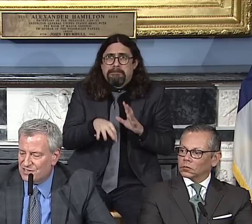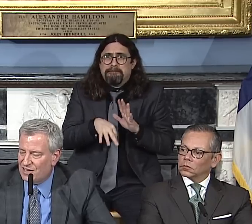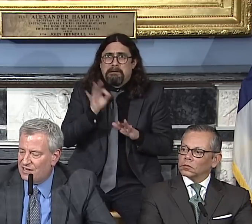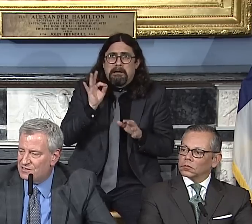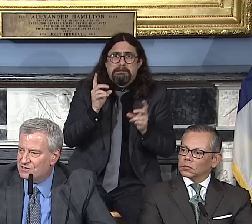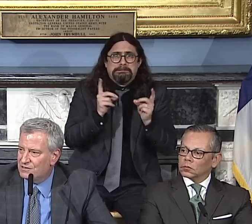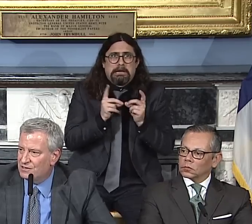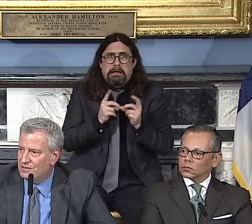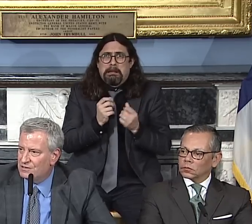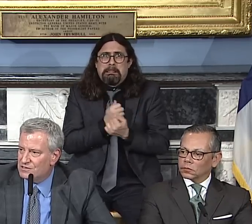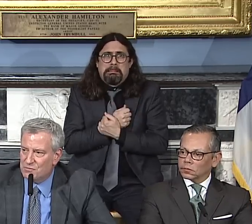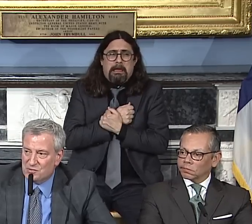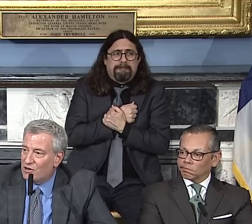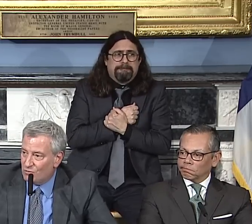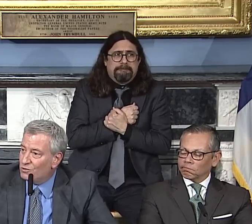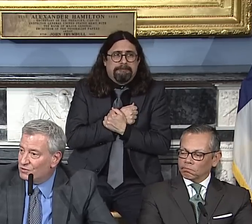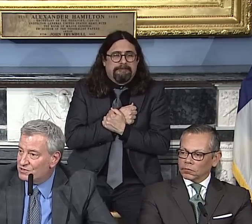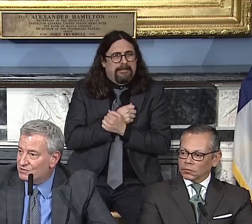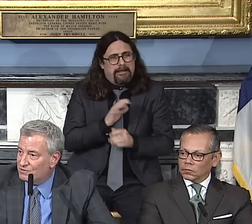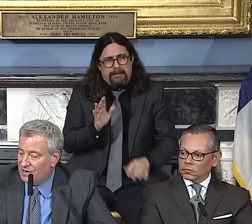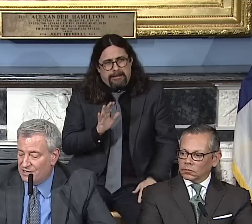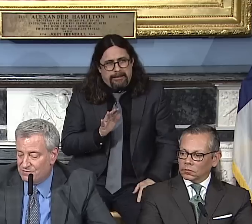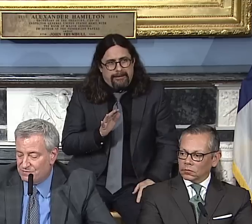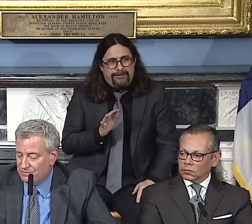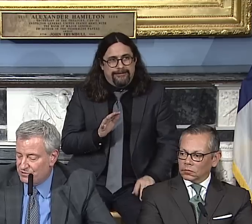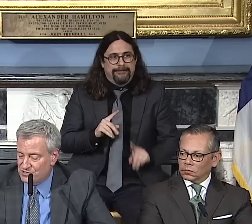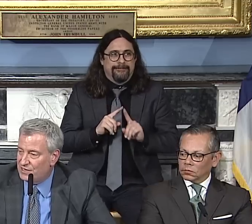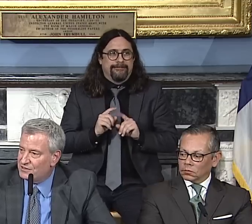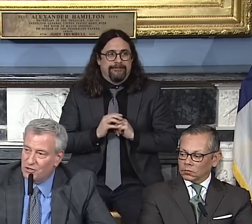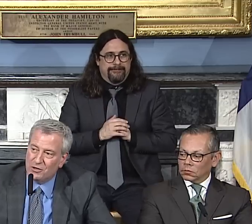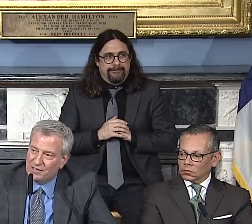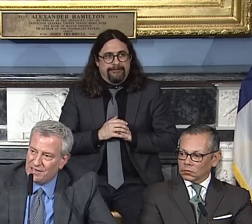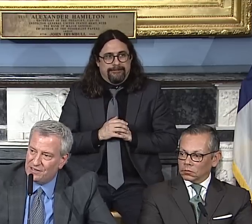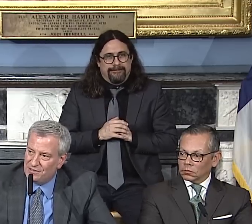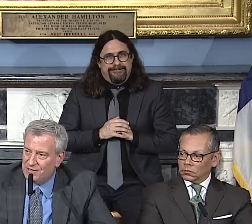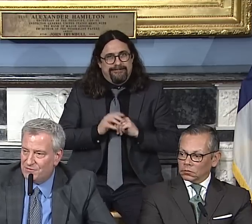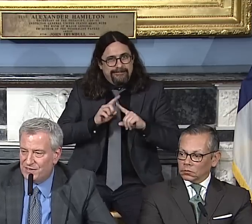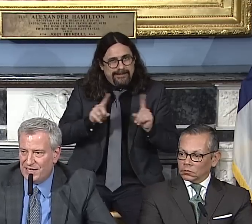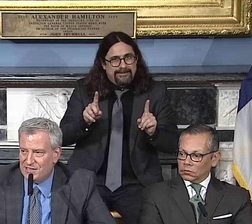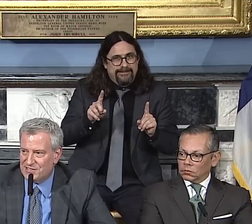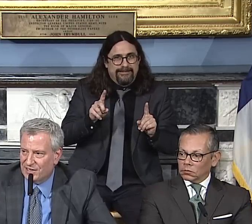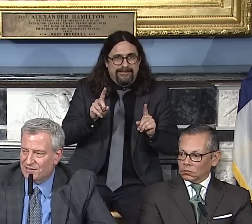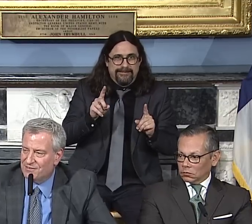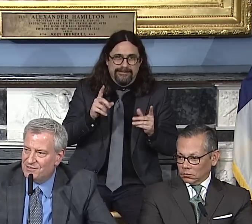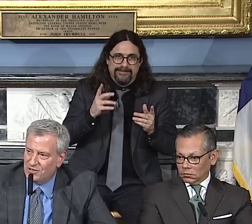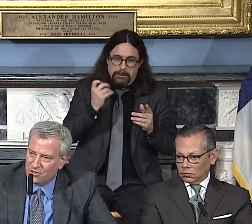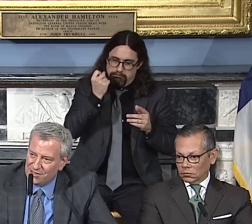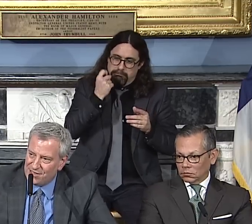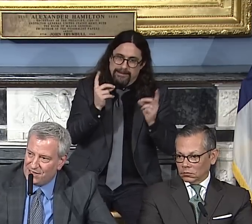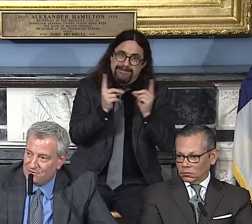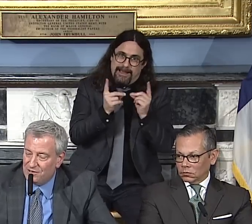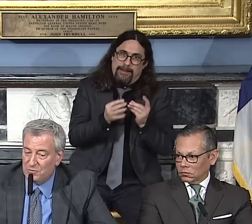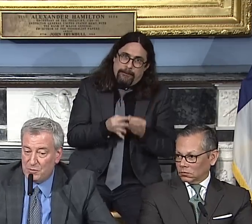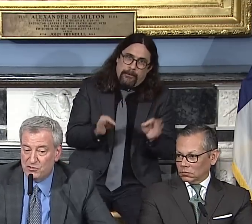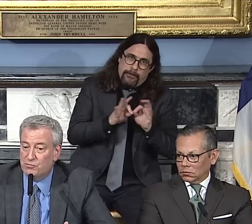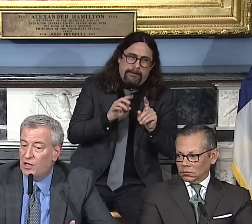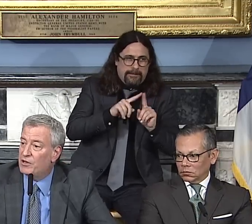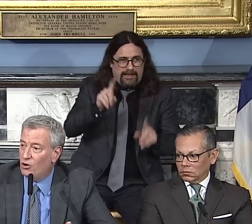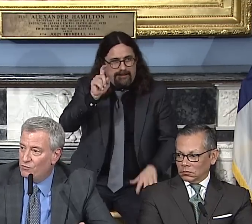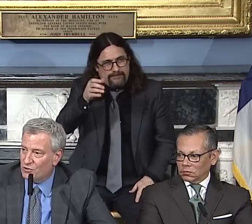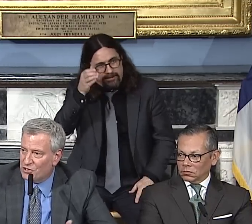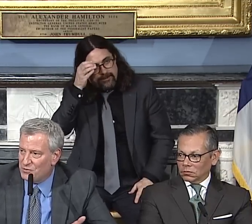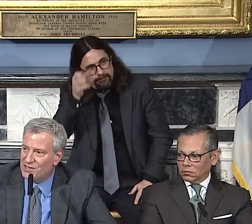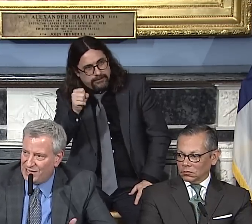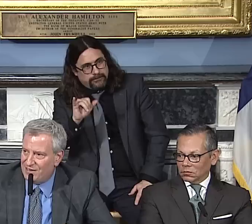to exercise some smart rules, right? If you're sick, don't go on the date. If the date is sick, don't go on the date. People should